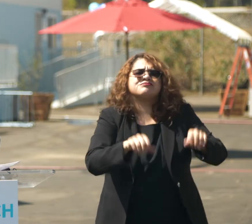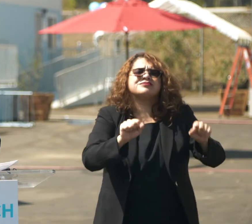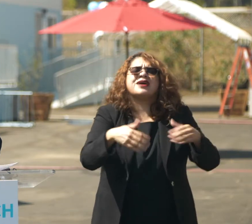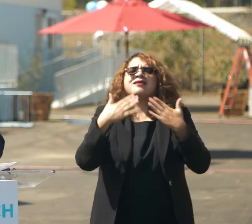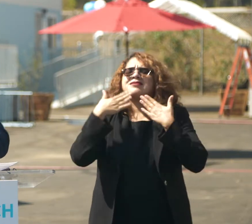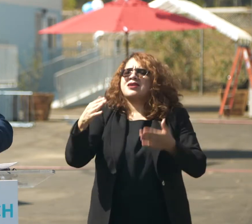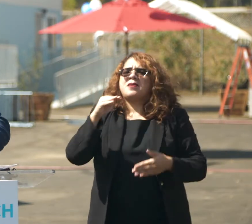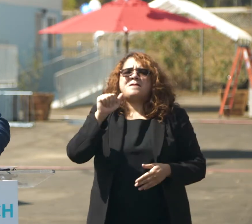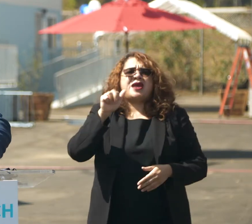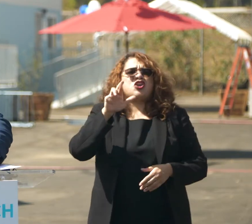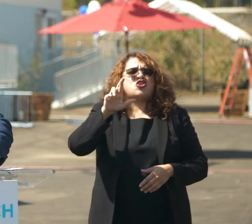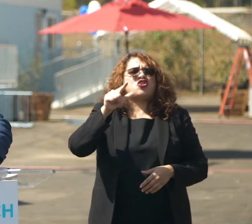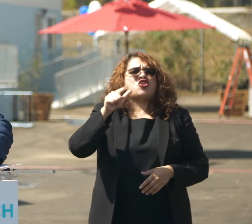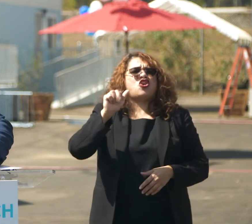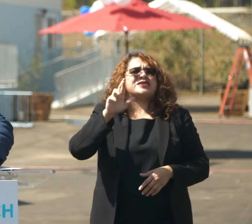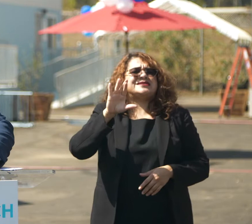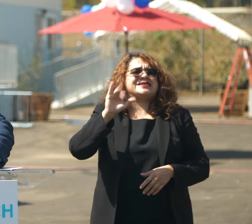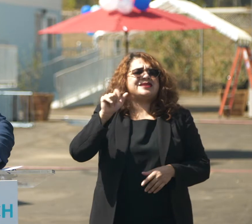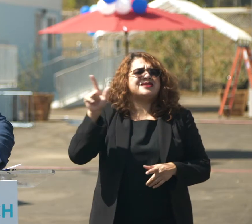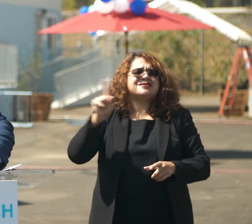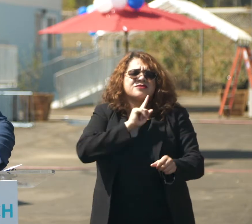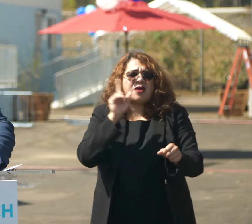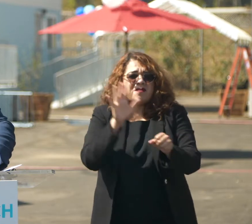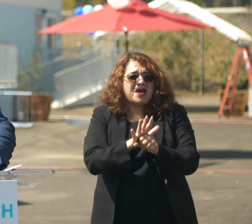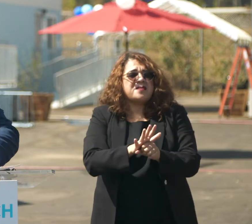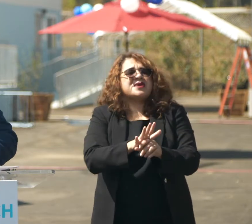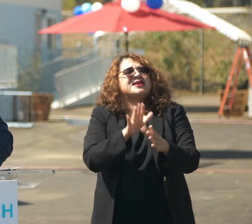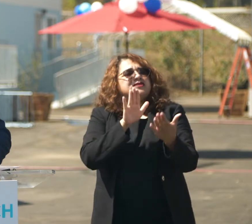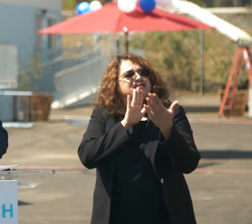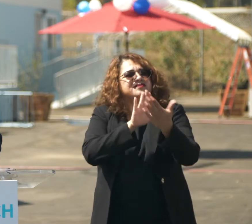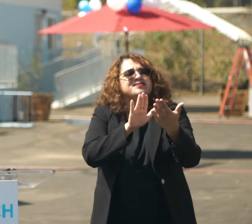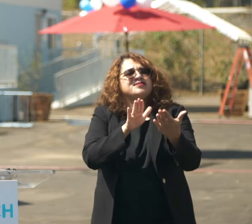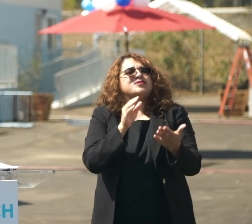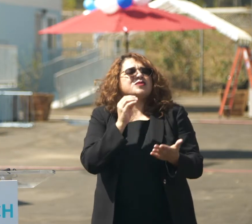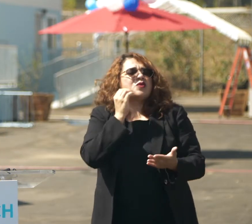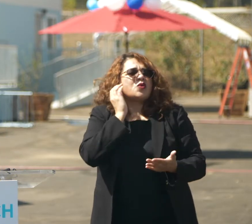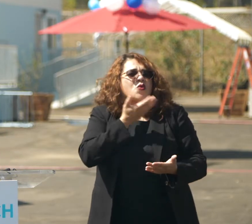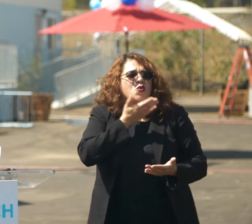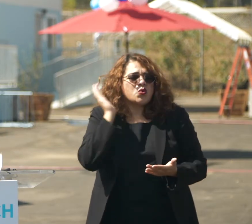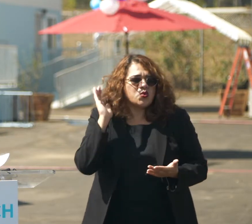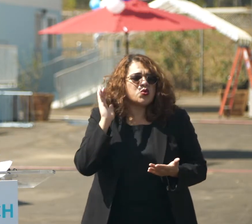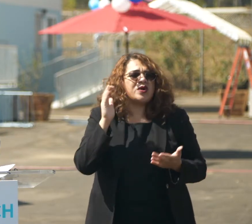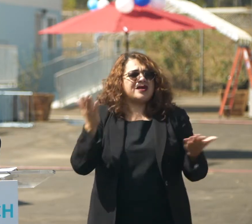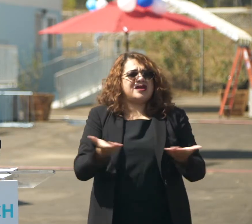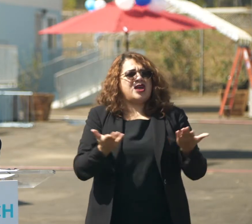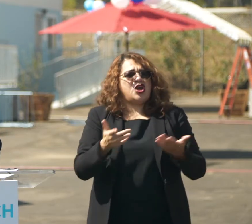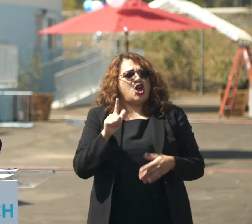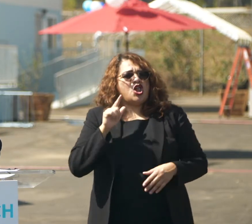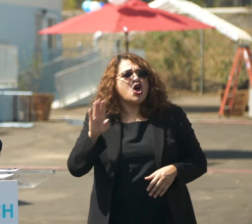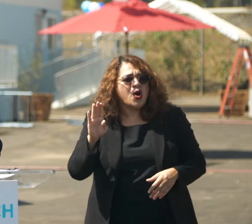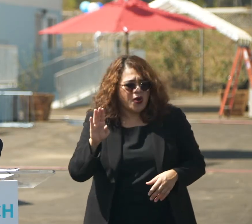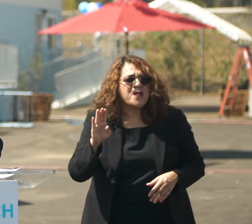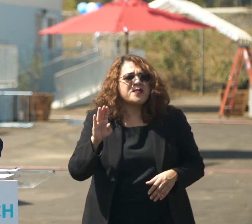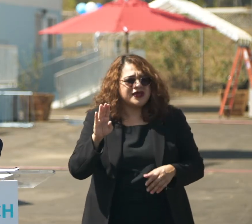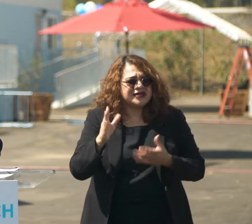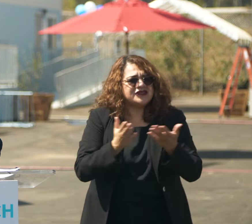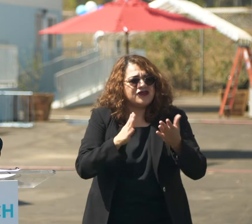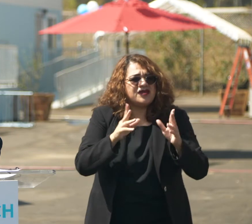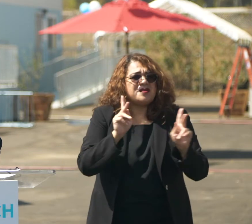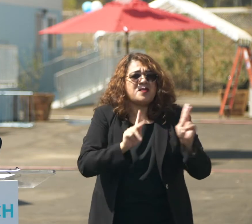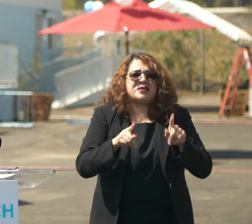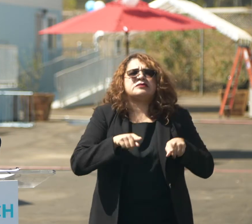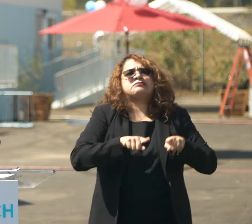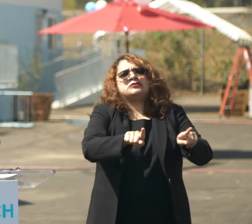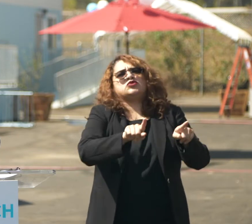and commitment to addressing homelessness crisis right here in Long Beach, especially during this extraordinary time of COVID-19. I also